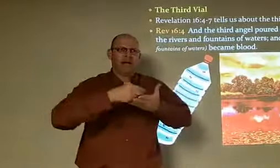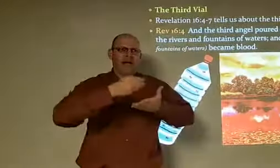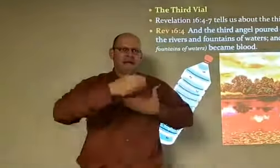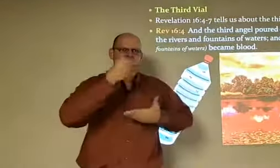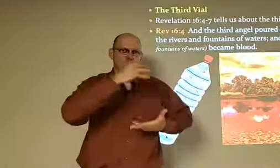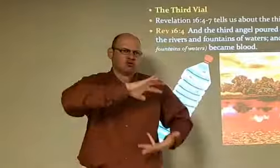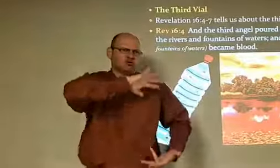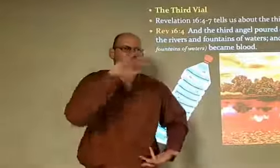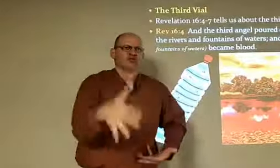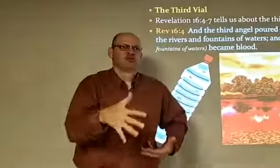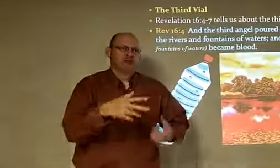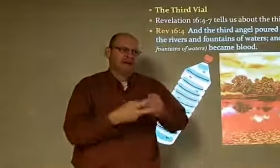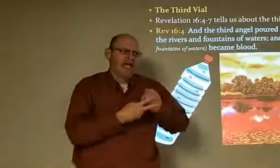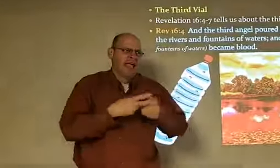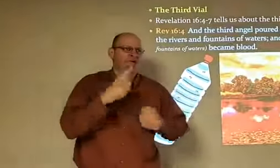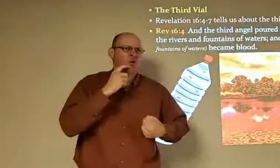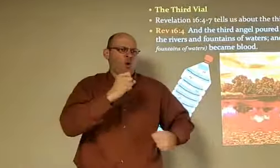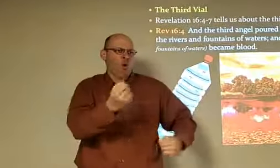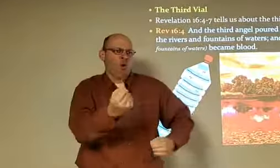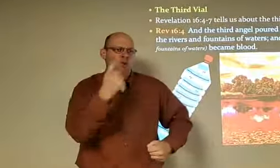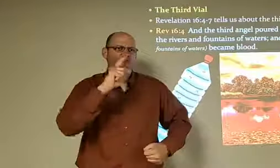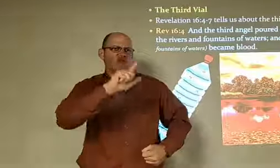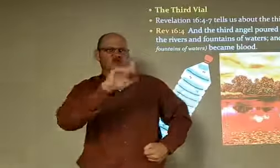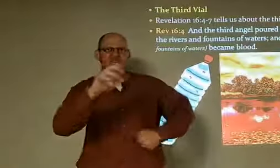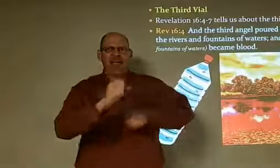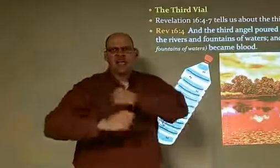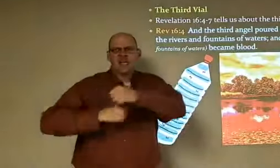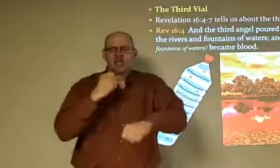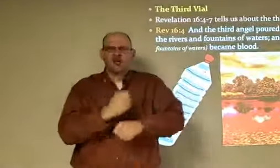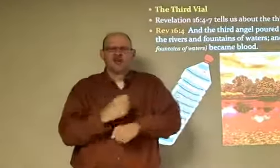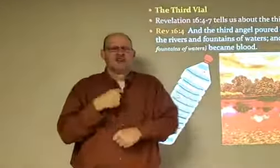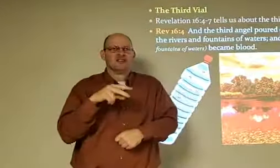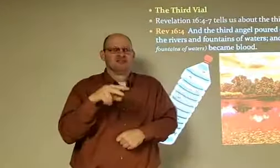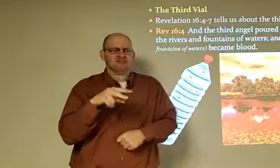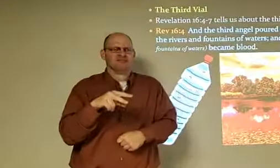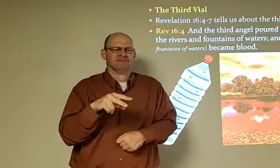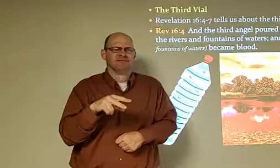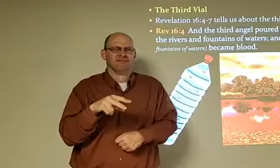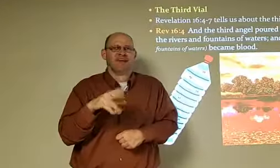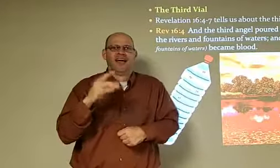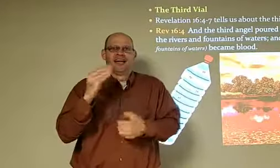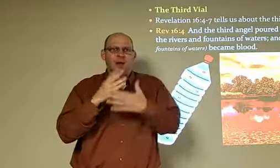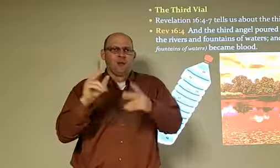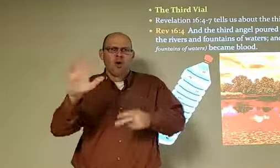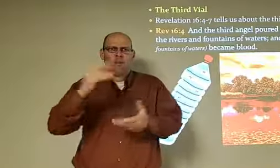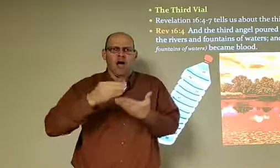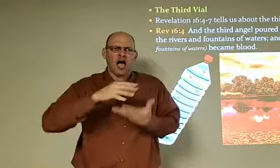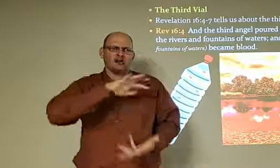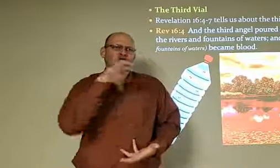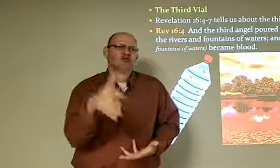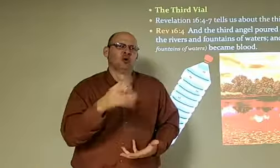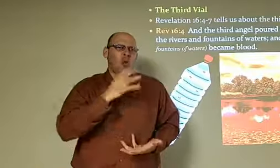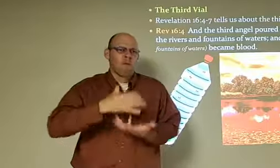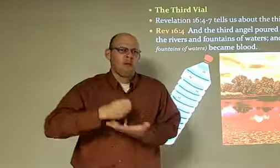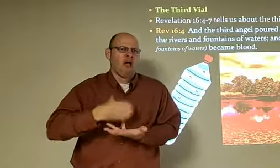it. And, you know, they were like, oh, you got to buy a food source and be ready for, you know, the end time. And